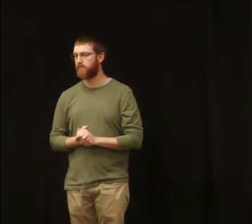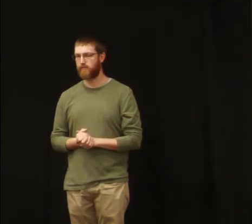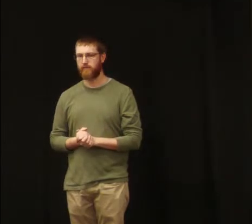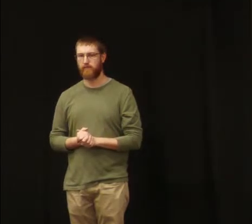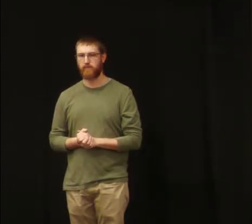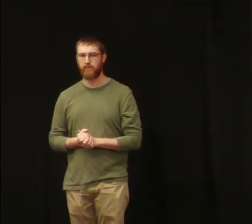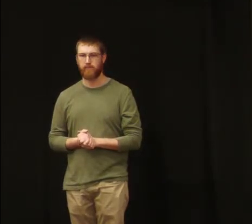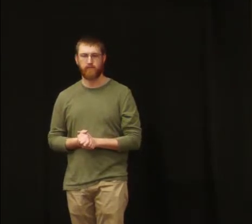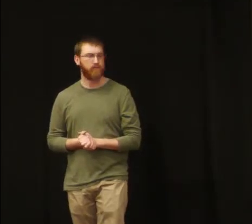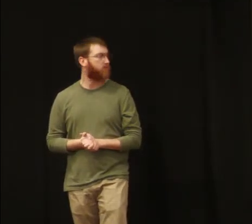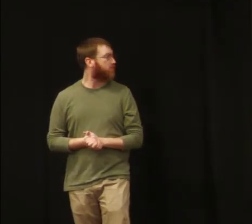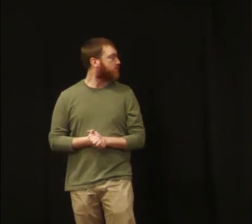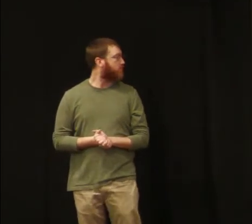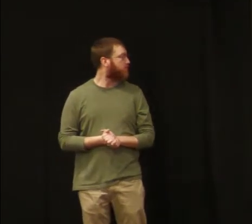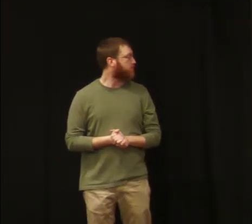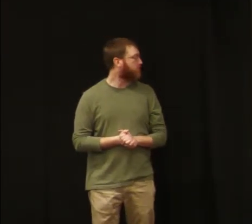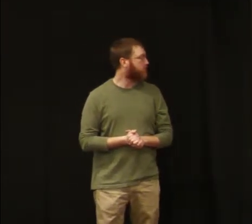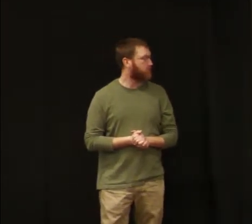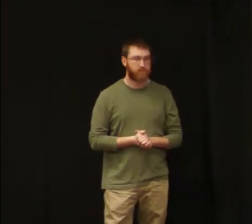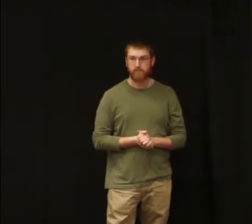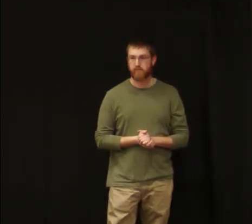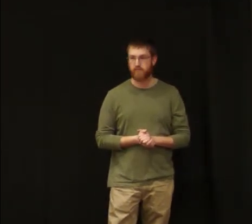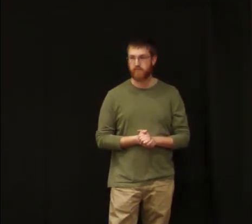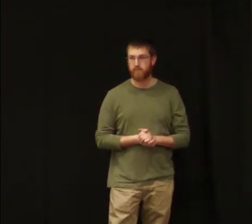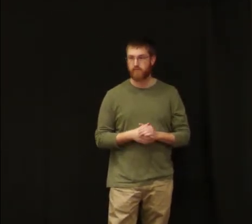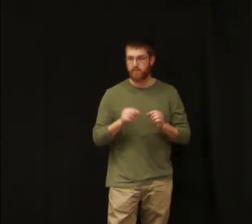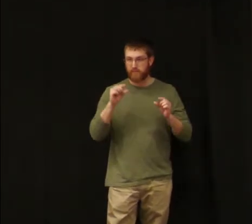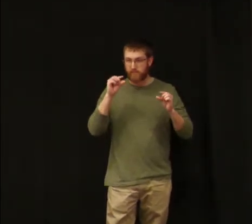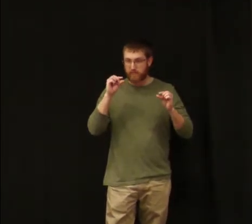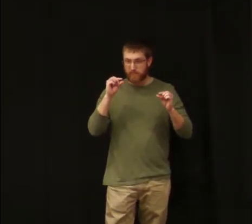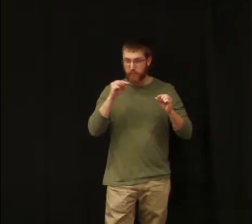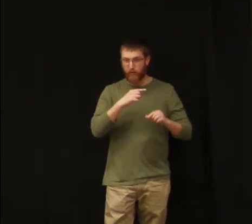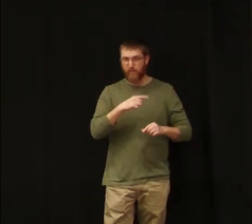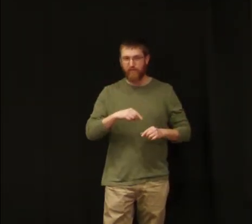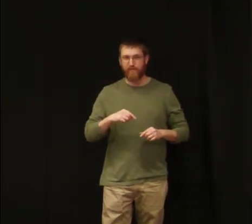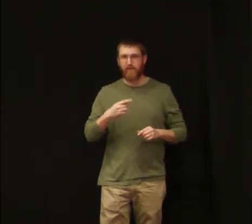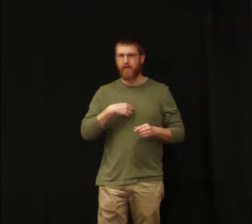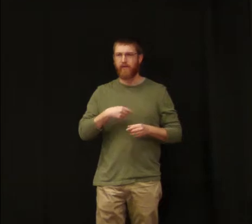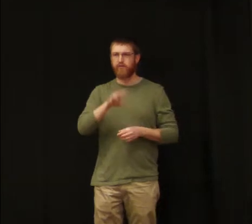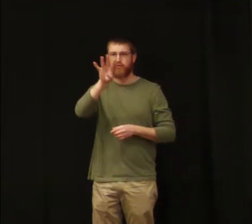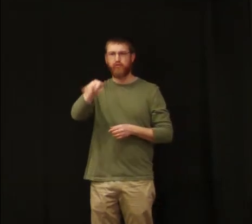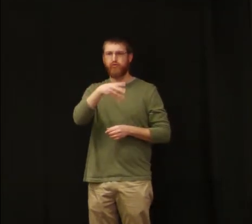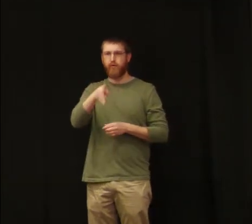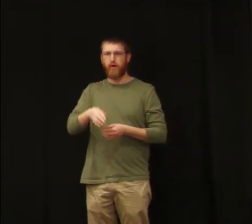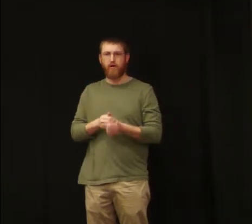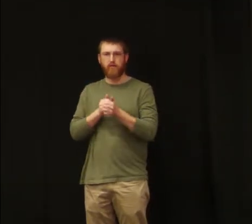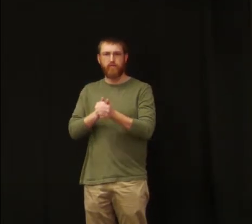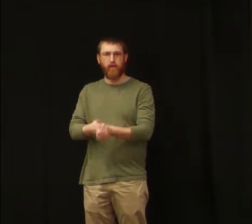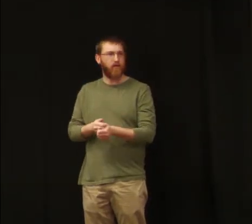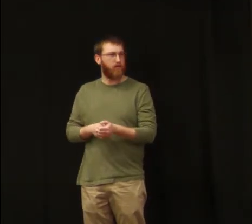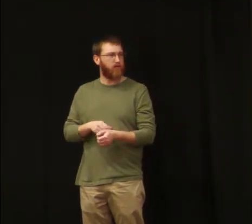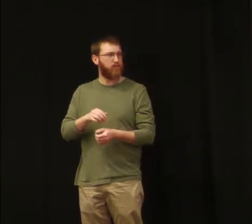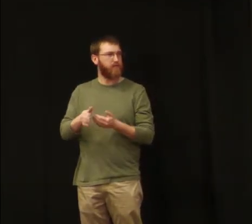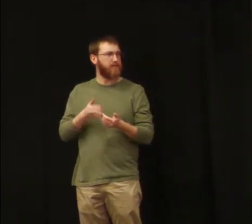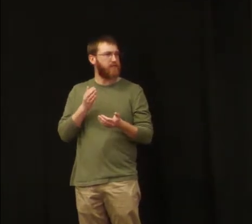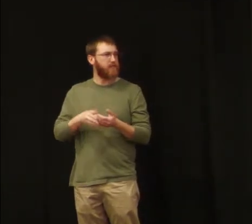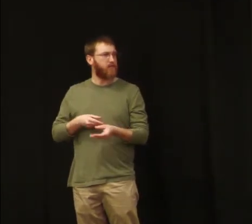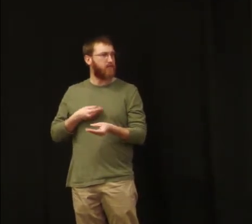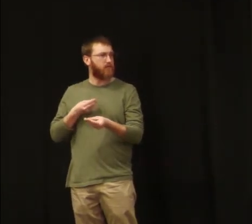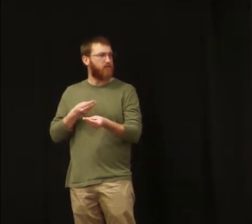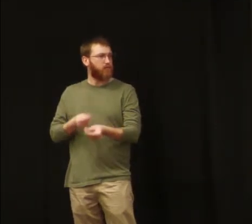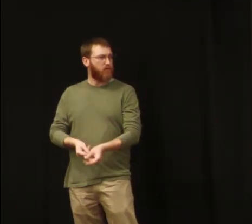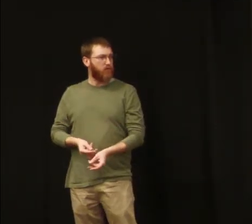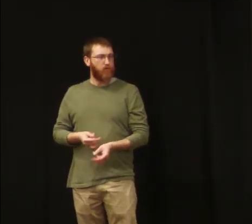So this is kind of the IEP process. So it's a flow chart. And one of the things that we like to show is that